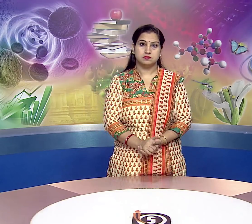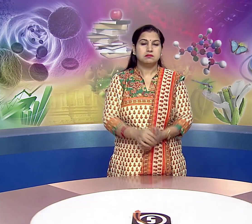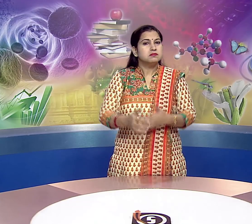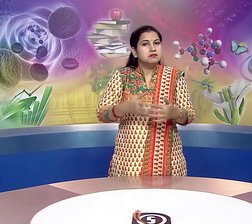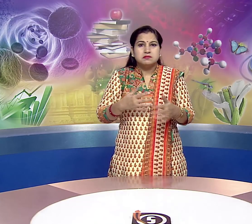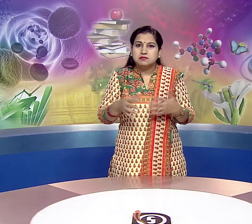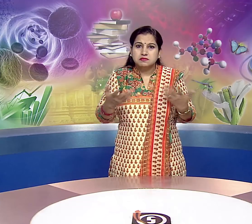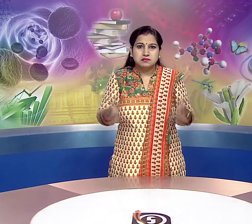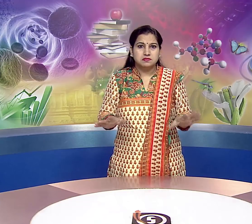Despite having